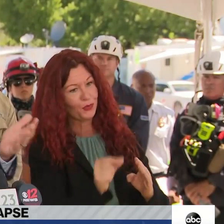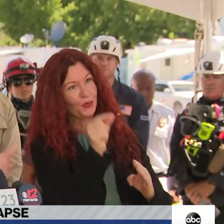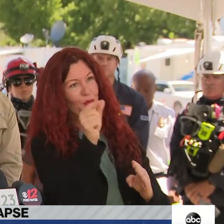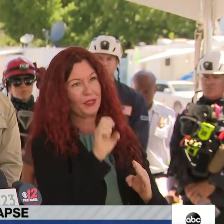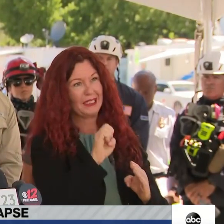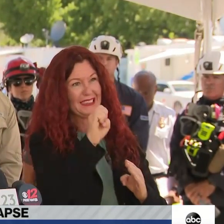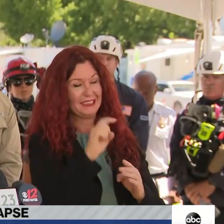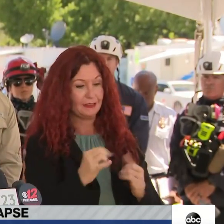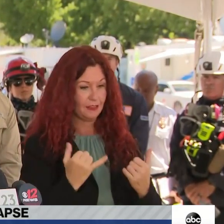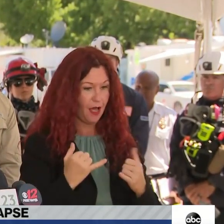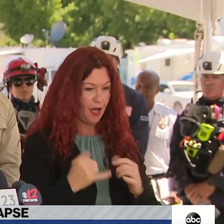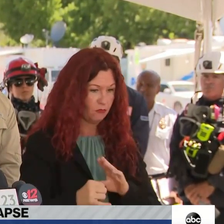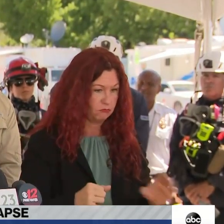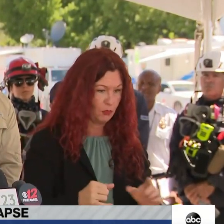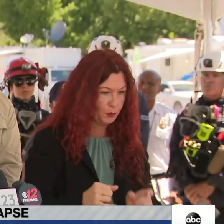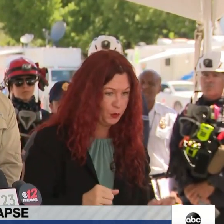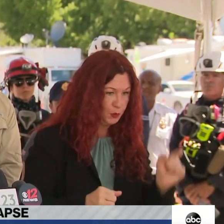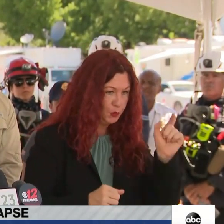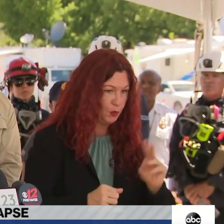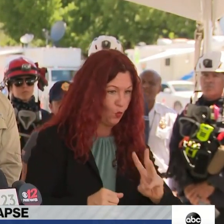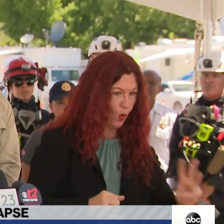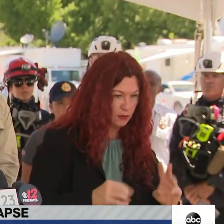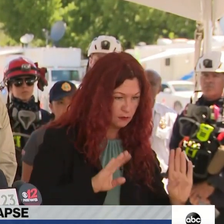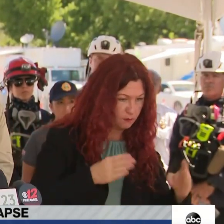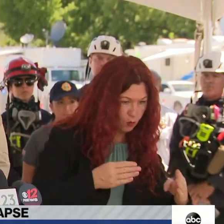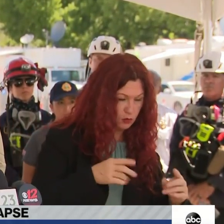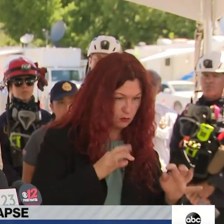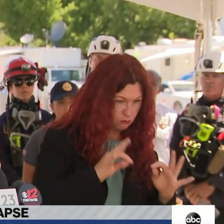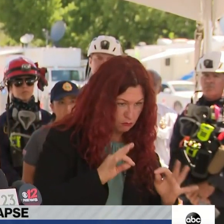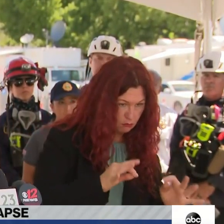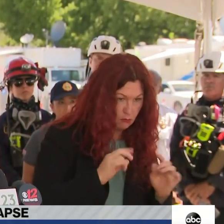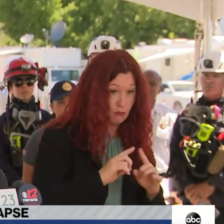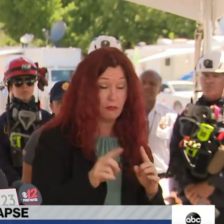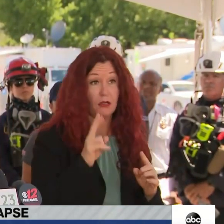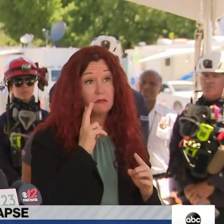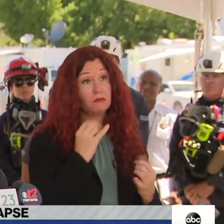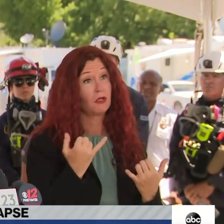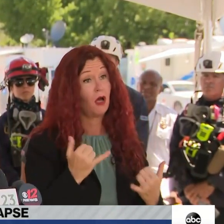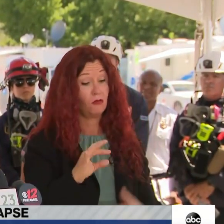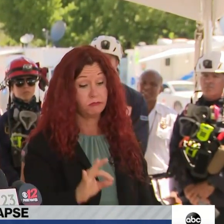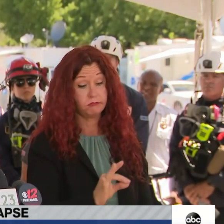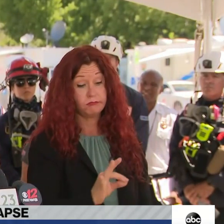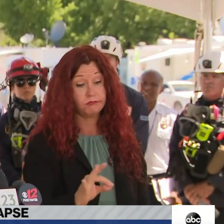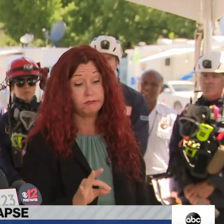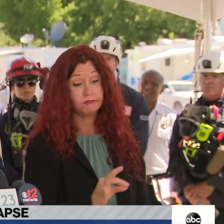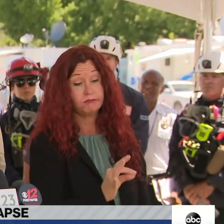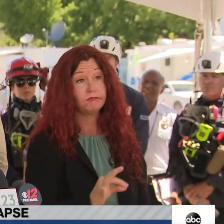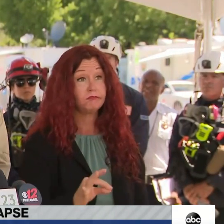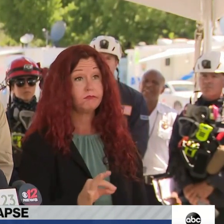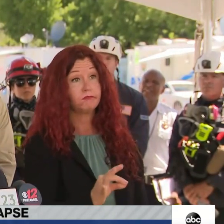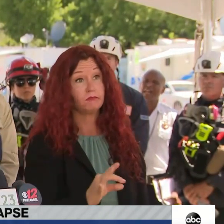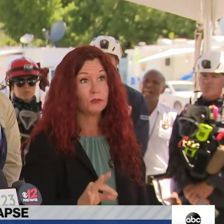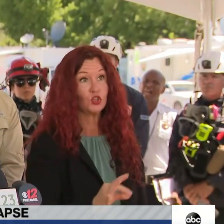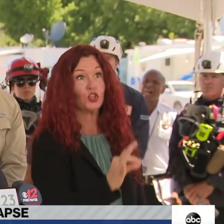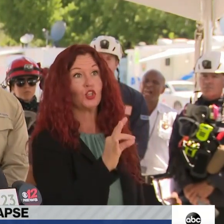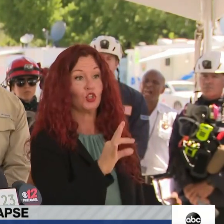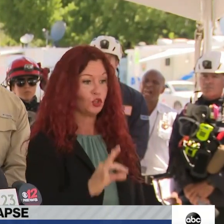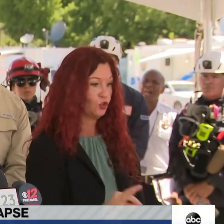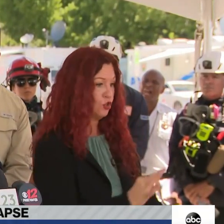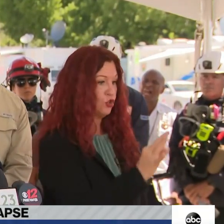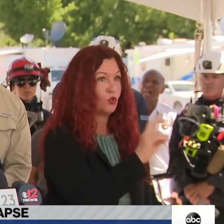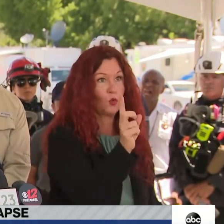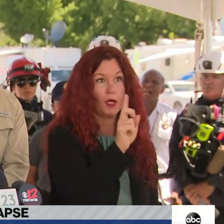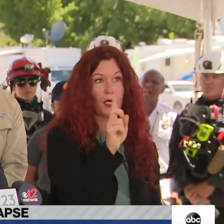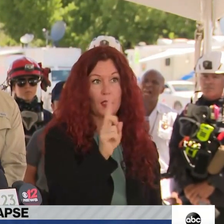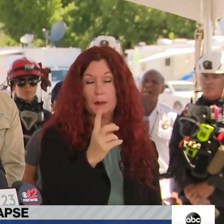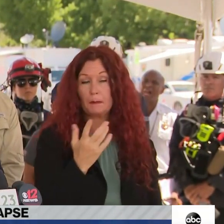ready. We're watching every track and making whatever adjustments that we need to do. Final thing I'll just say before I head back, and I'm going to